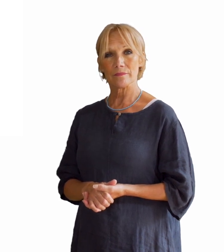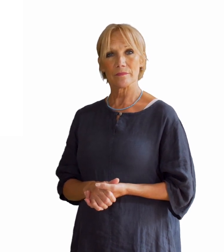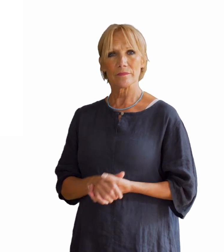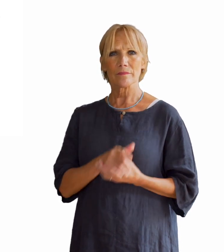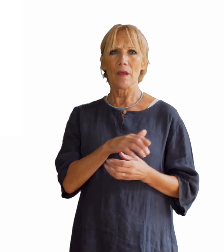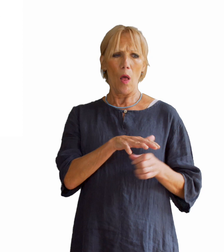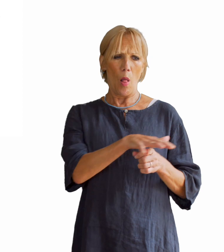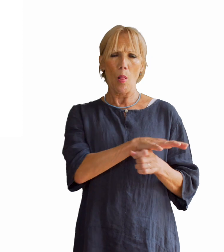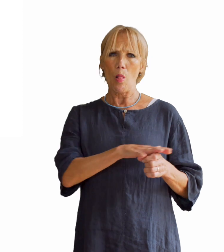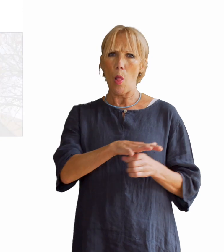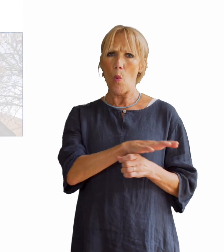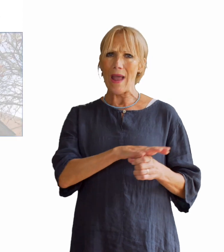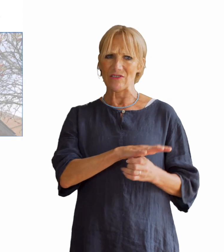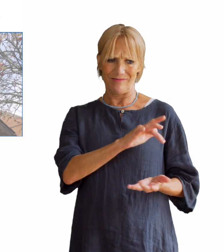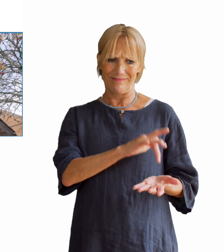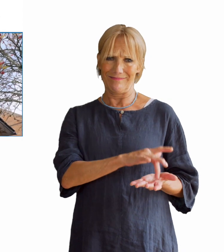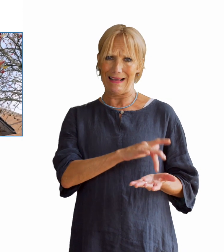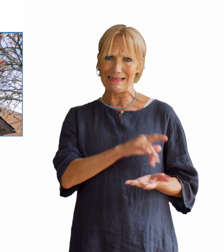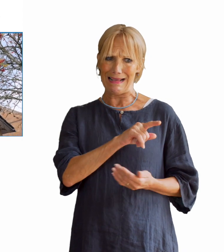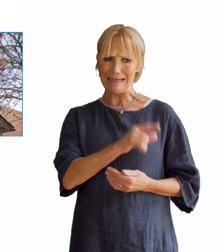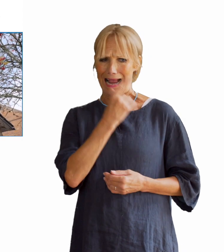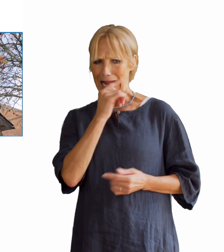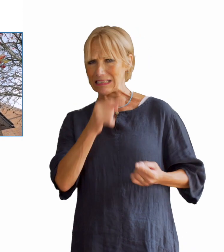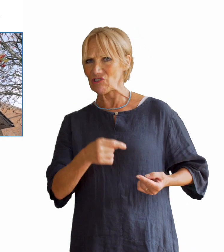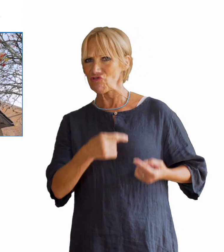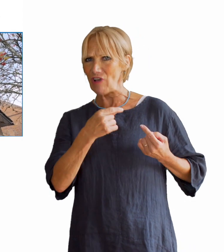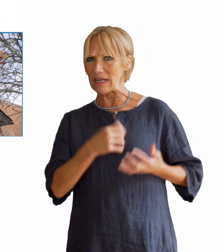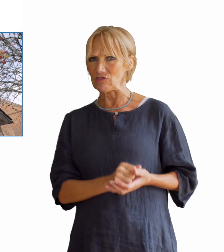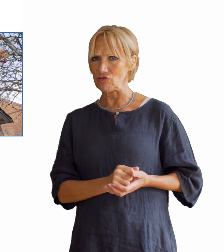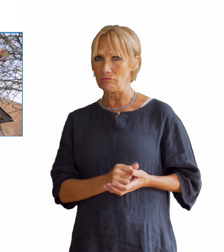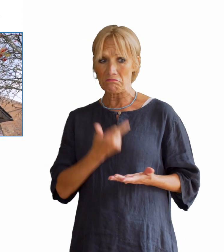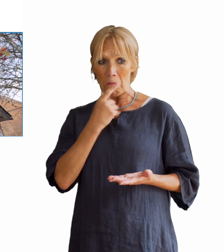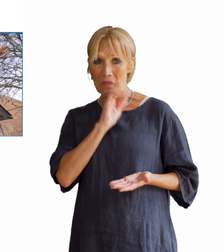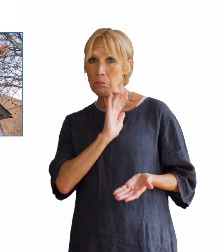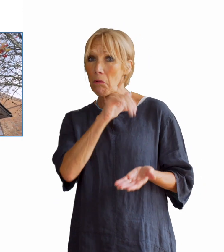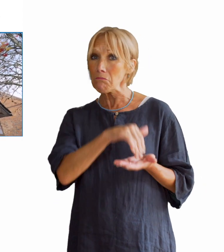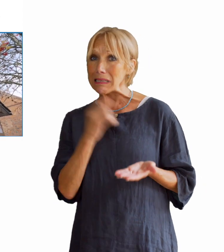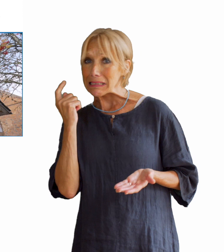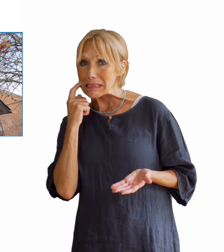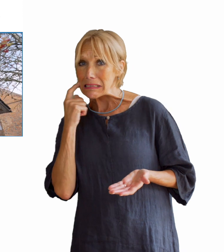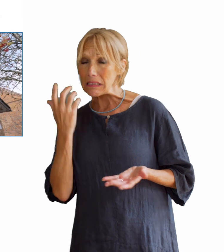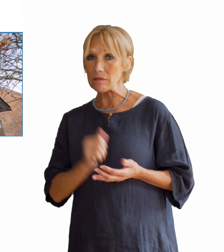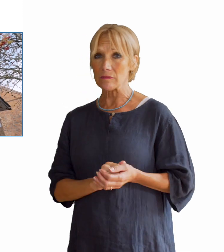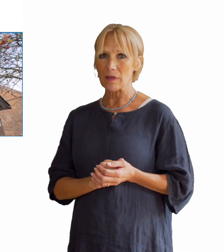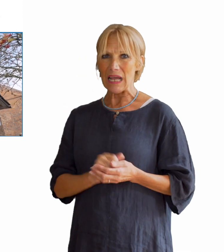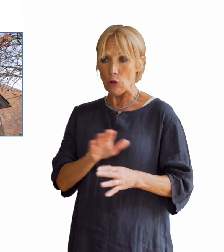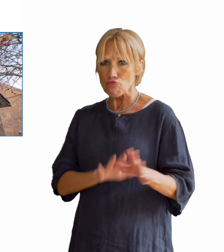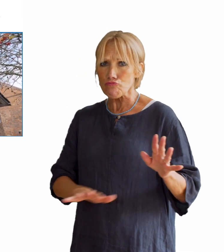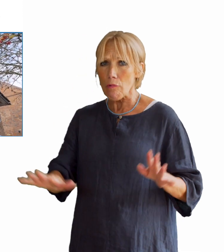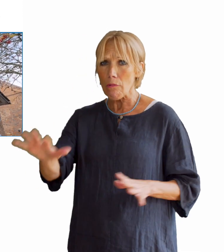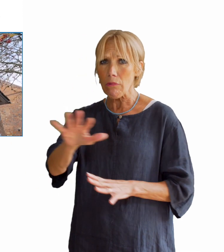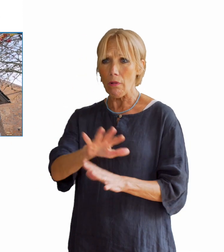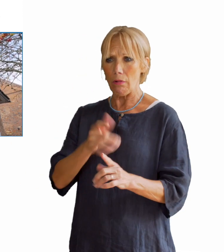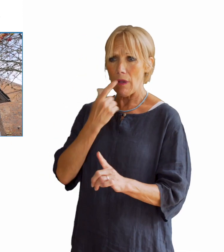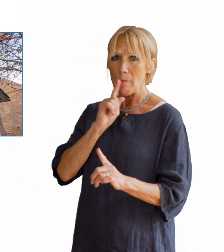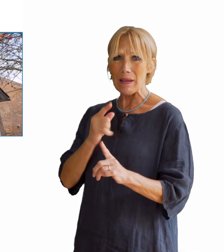The location of a meeting centre can present some challenges, including how easily people can get there. In rural areas, people are